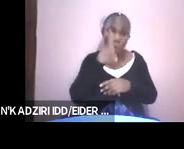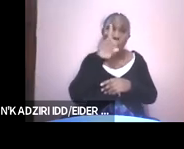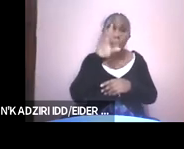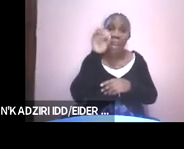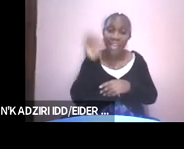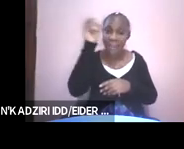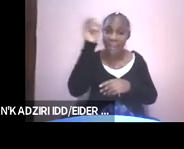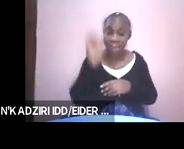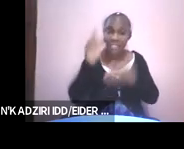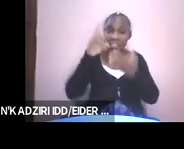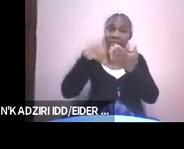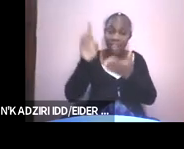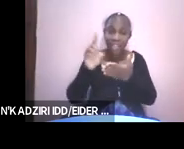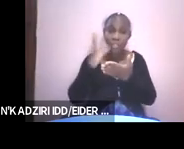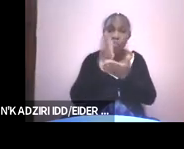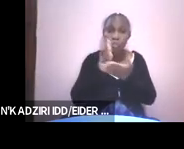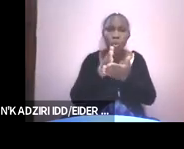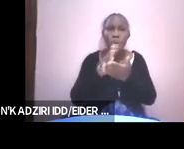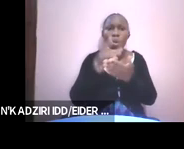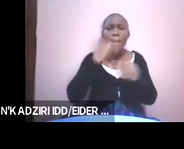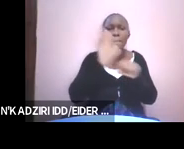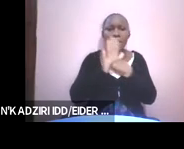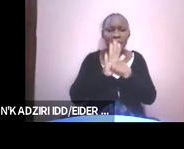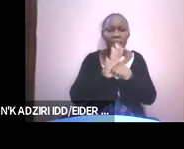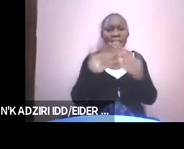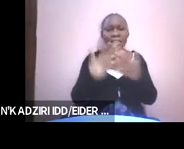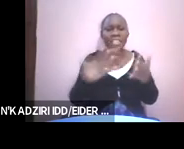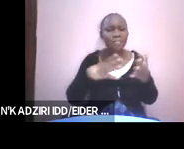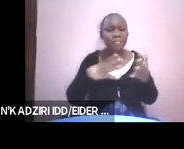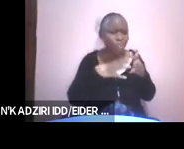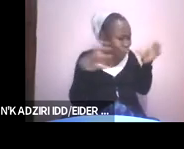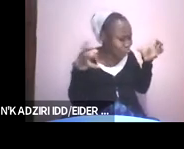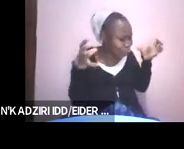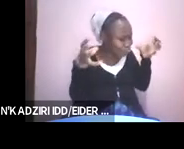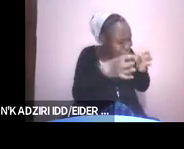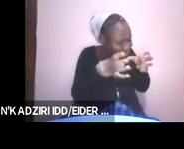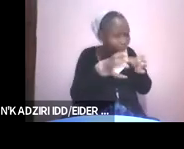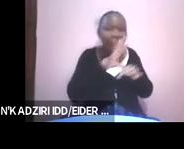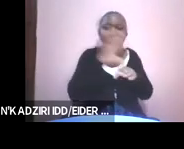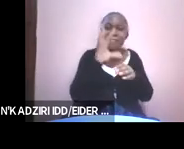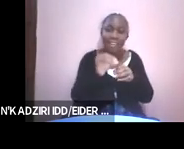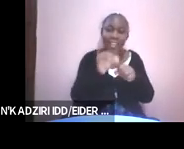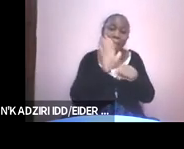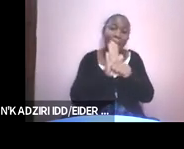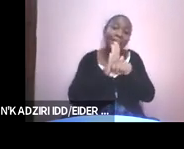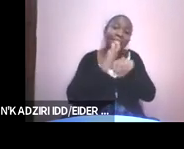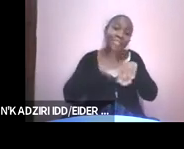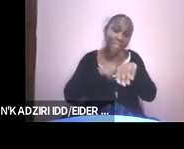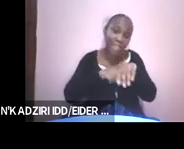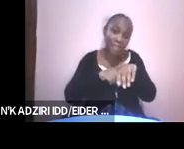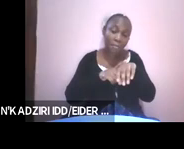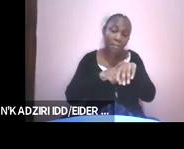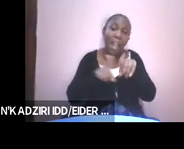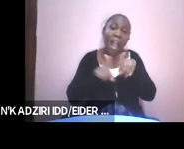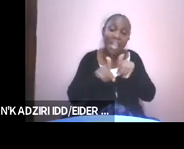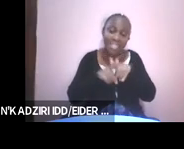narrative homogenizes Africa. And that's another big problem generally. In the way that researchers characterize,